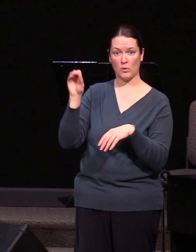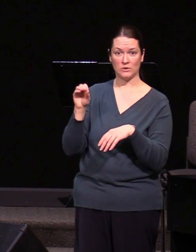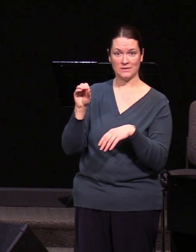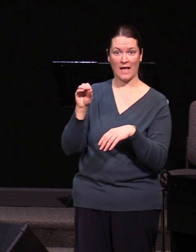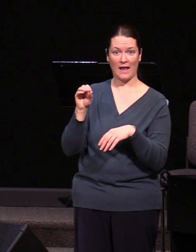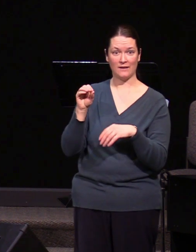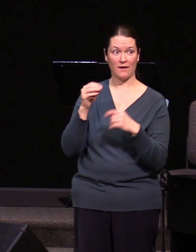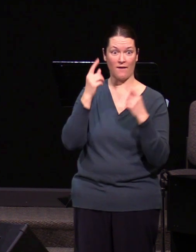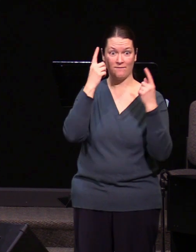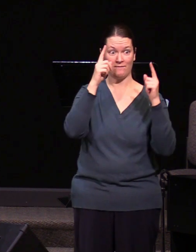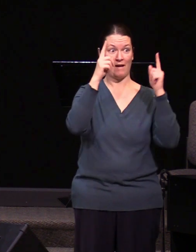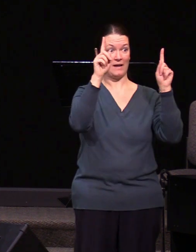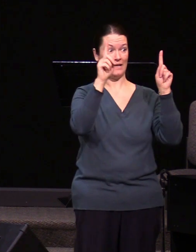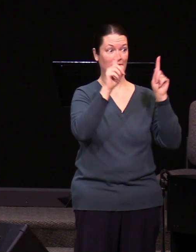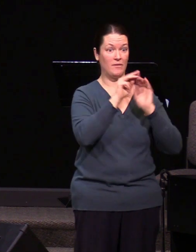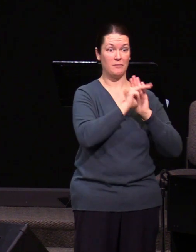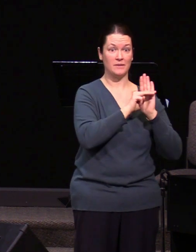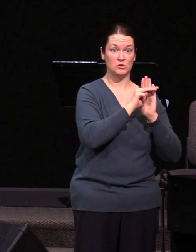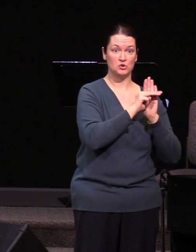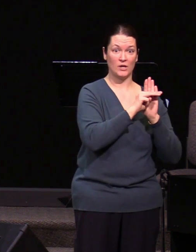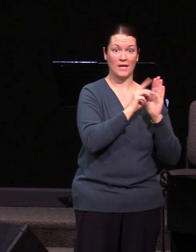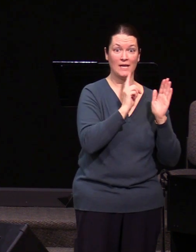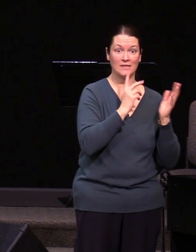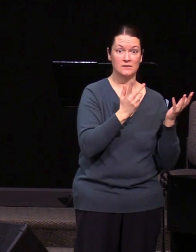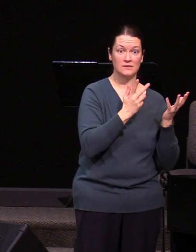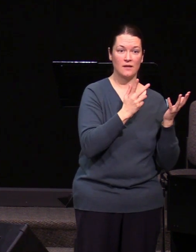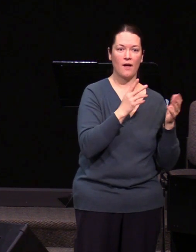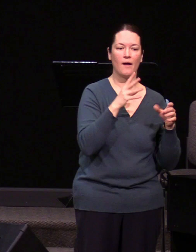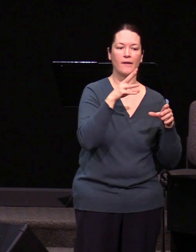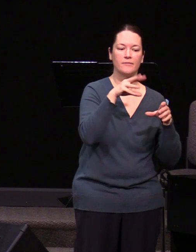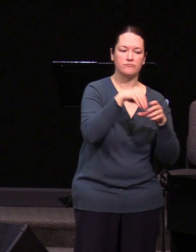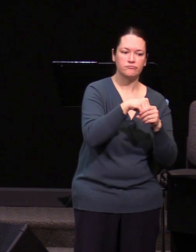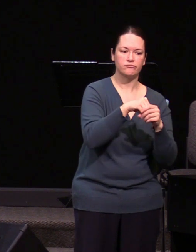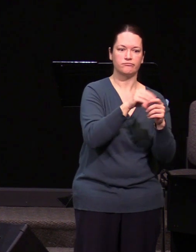99% of effective ministry is presence.